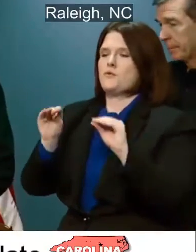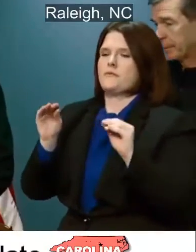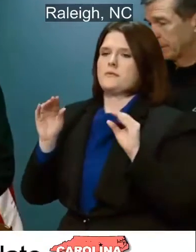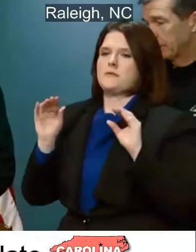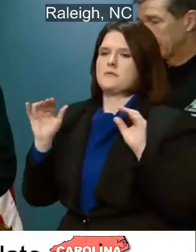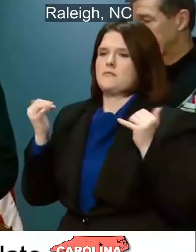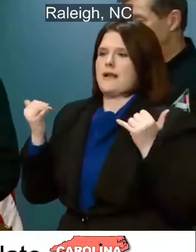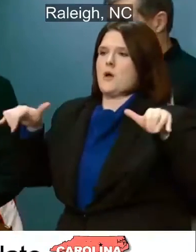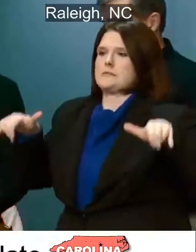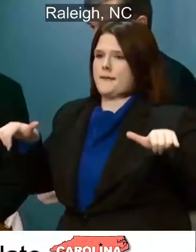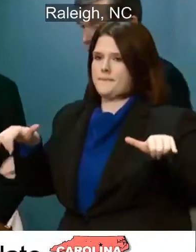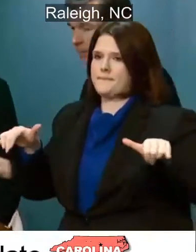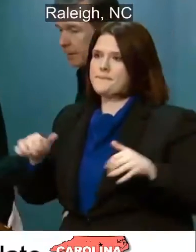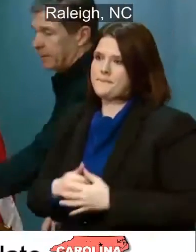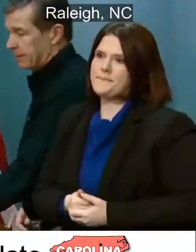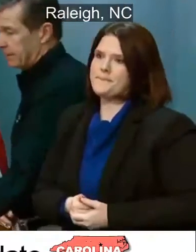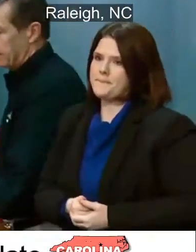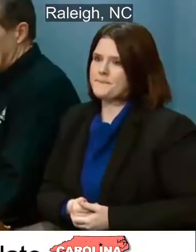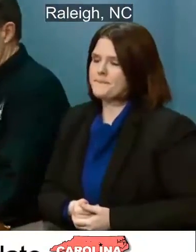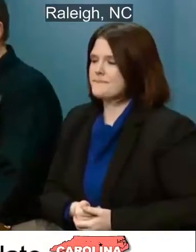state.